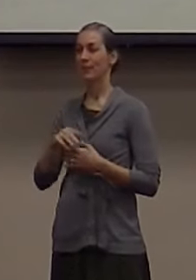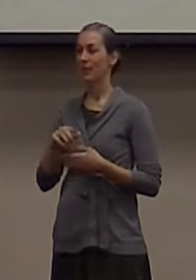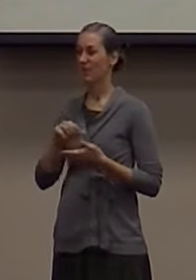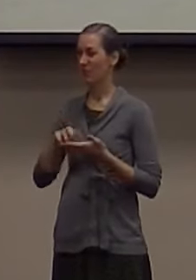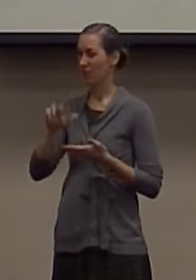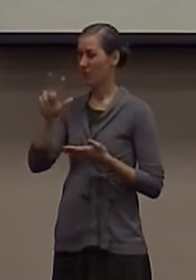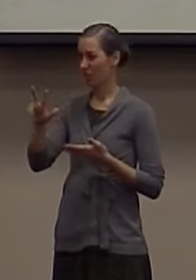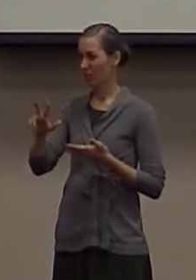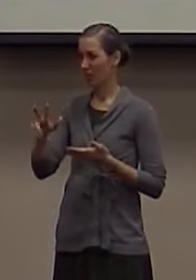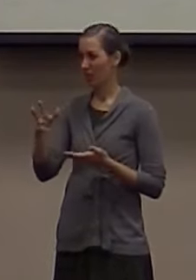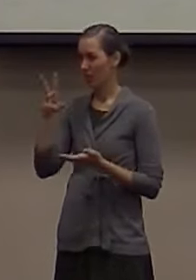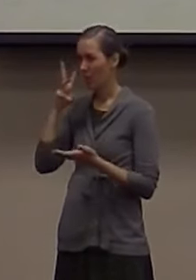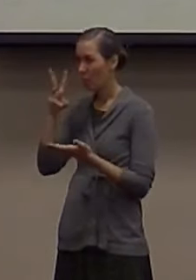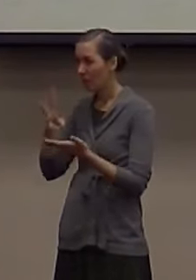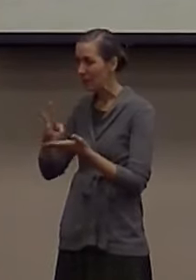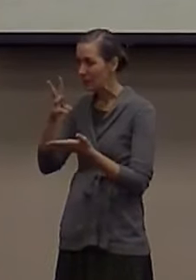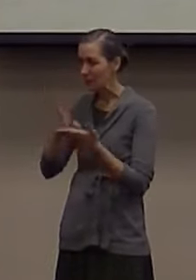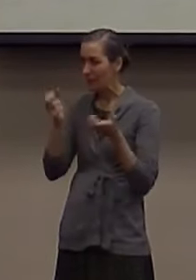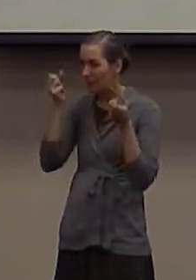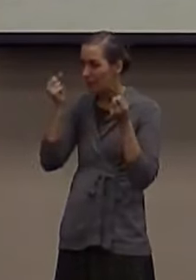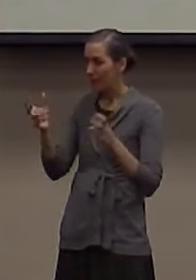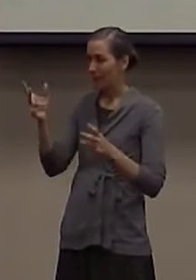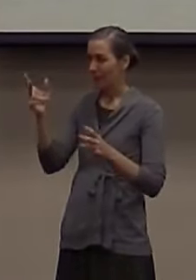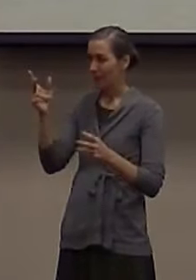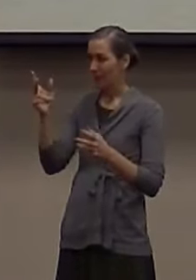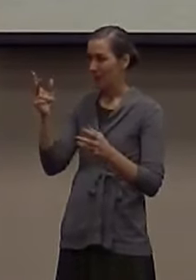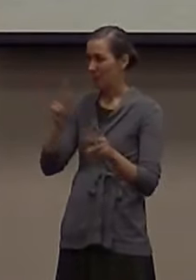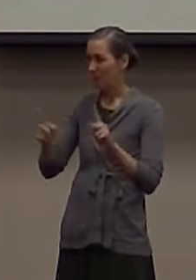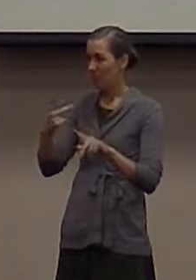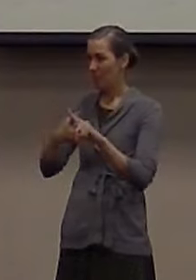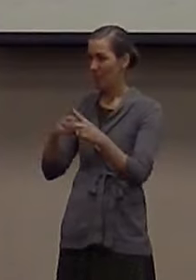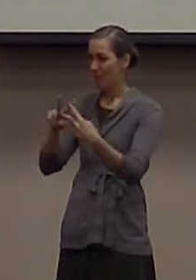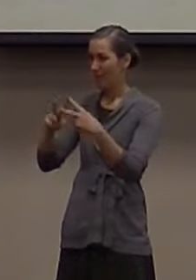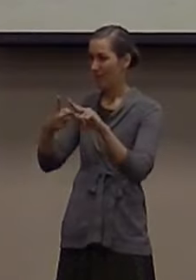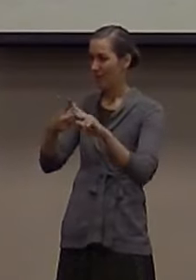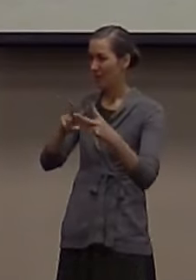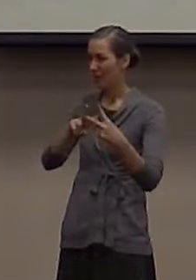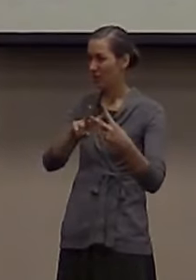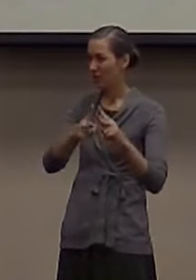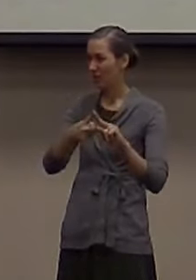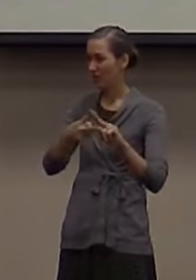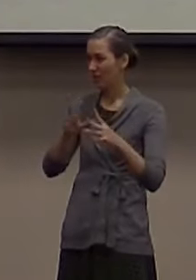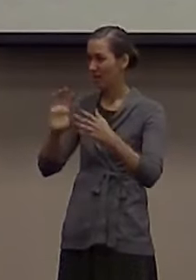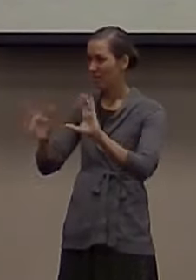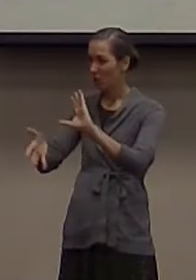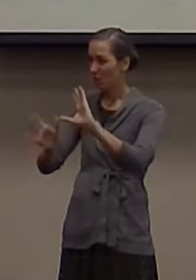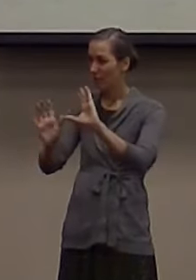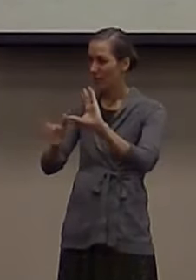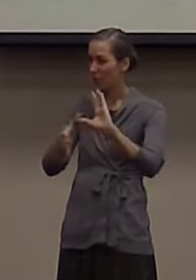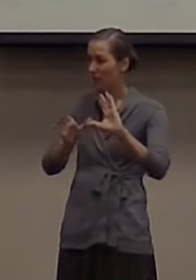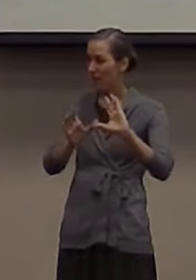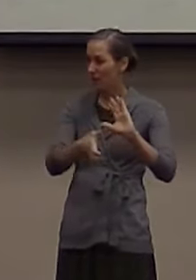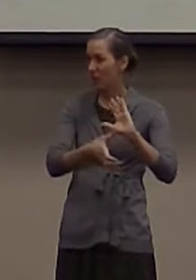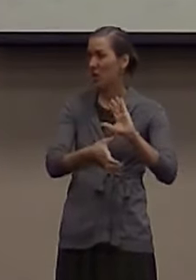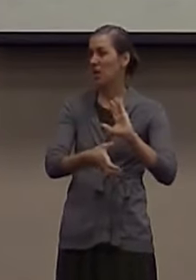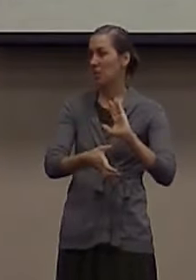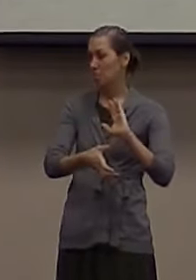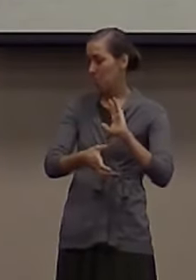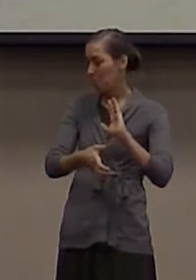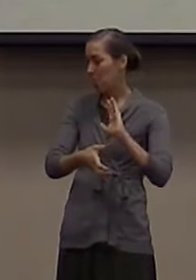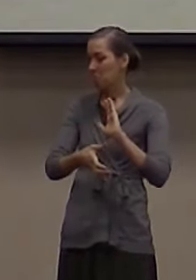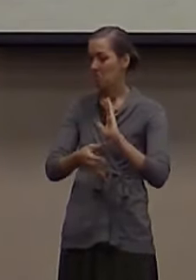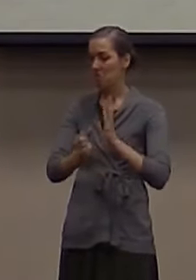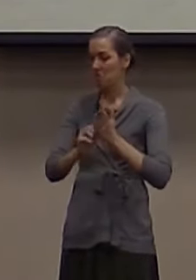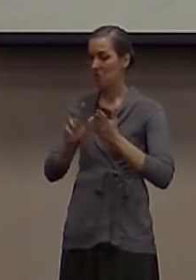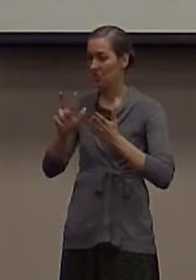these Carpathian villagers coming to Christ. And that's where the song segues into, kind of like Christ and the cross and